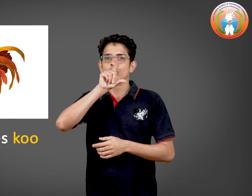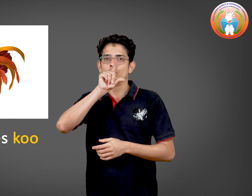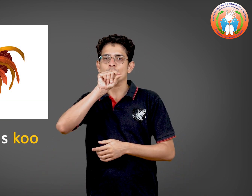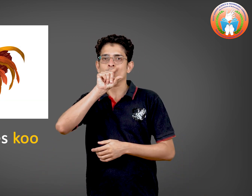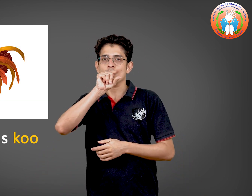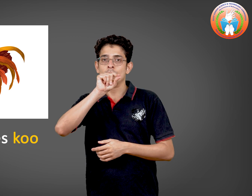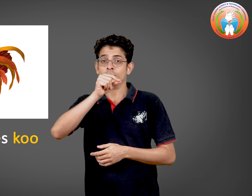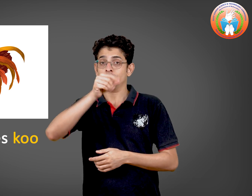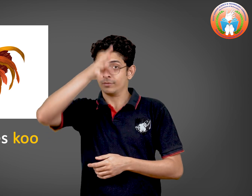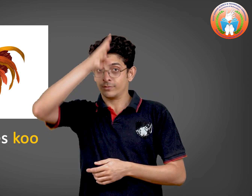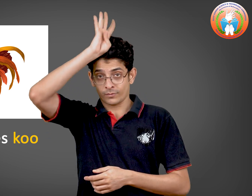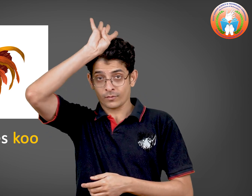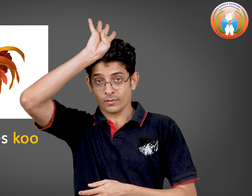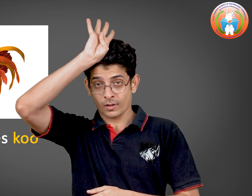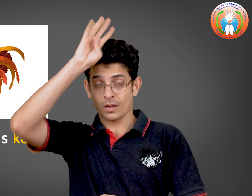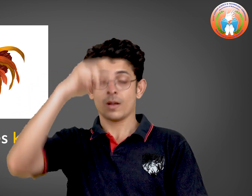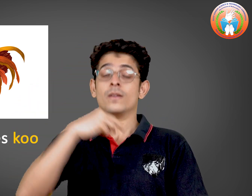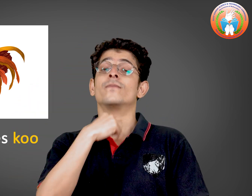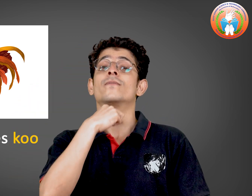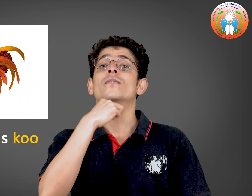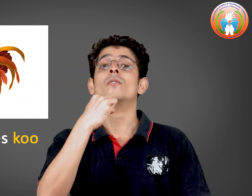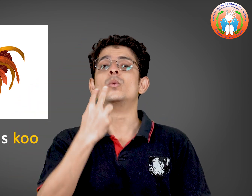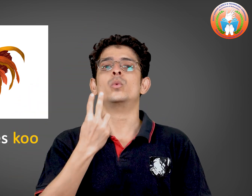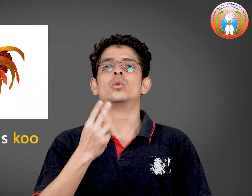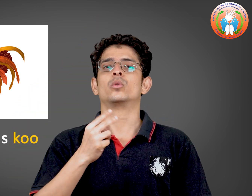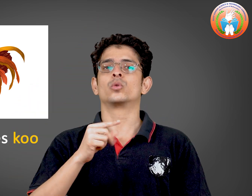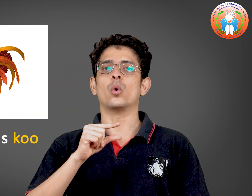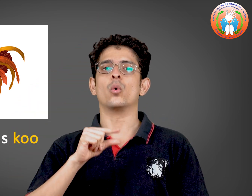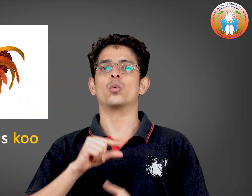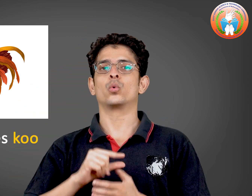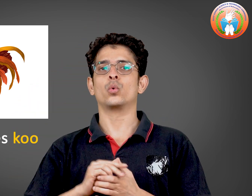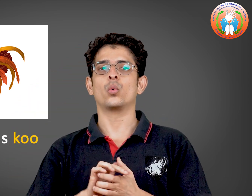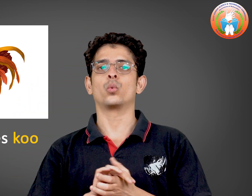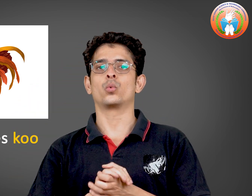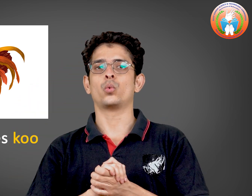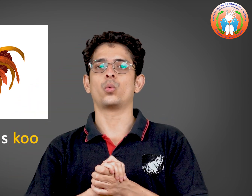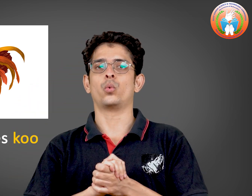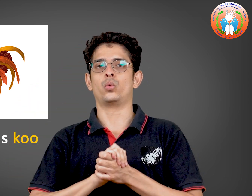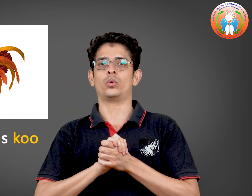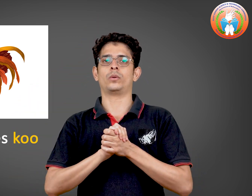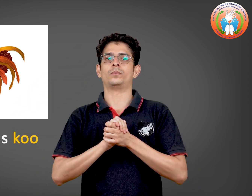The cock does coo coo.